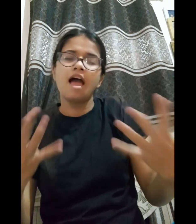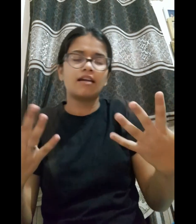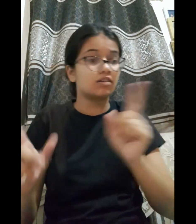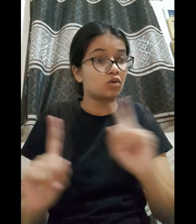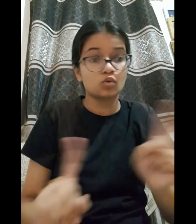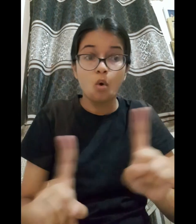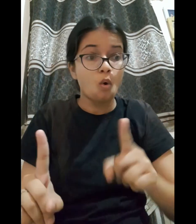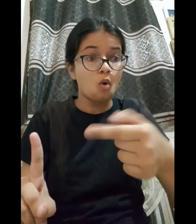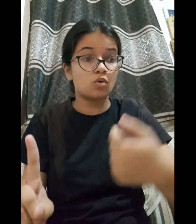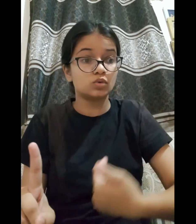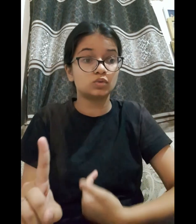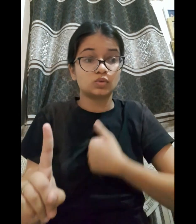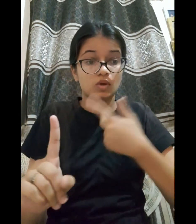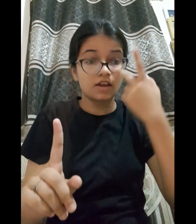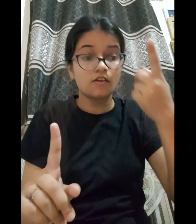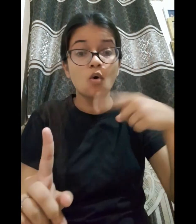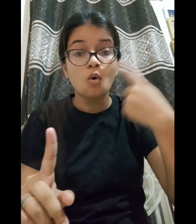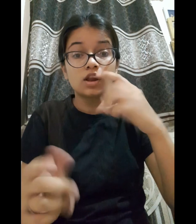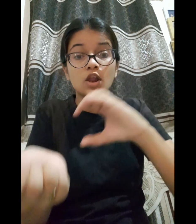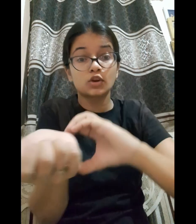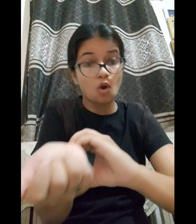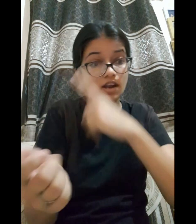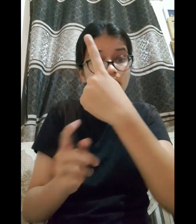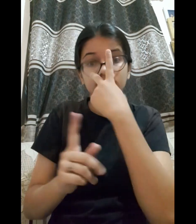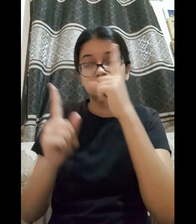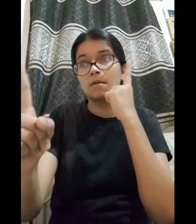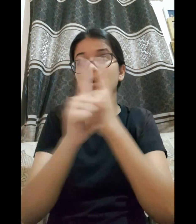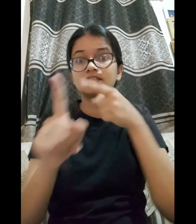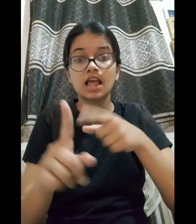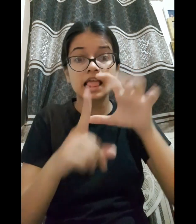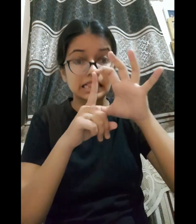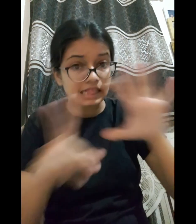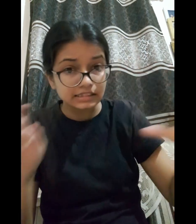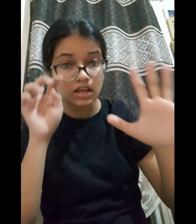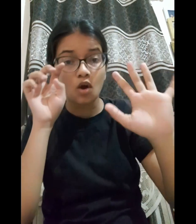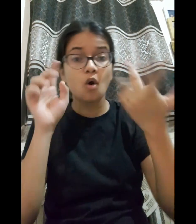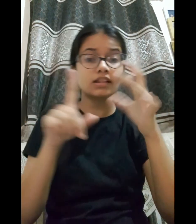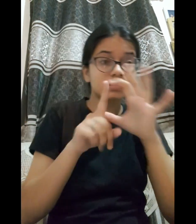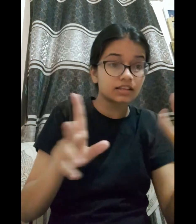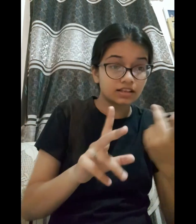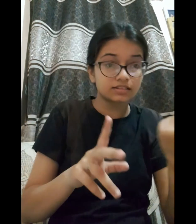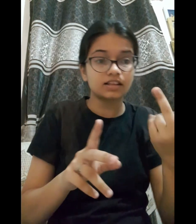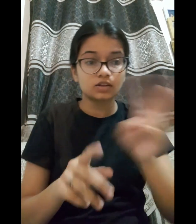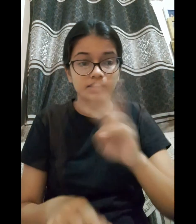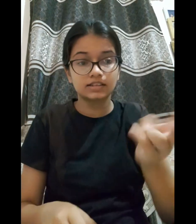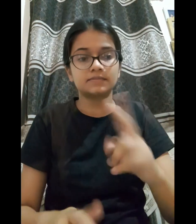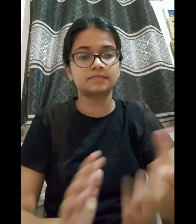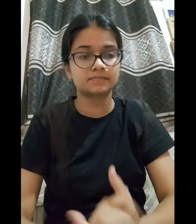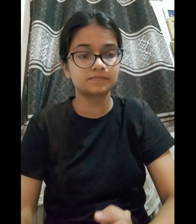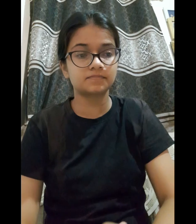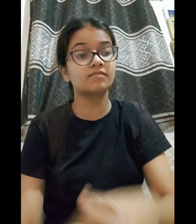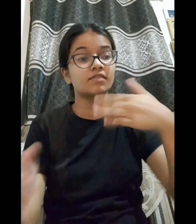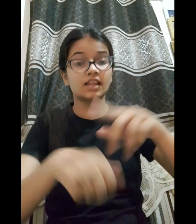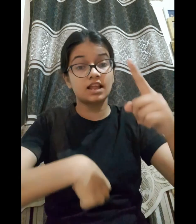this on your own. Do it on the recommendation of a physician. Now you'll ask me, what is danger about steroids? Steroids, the